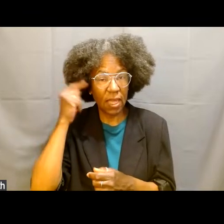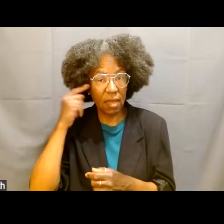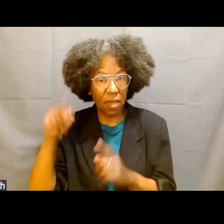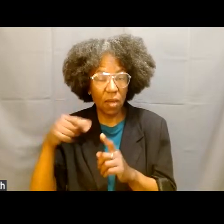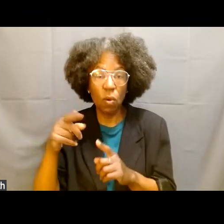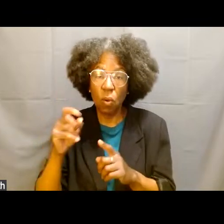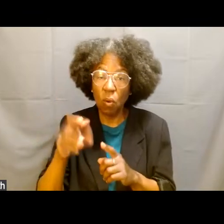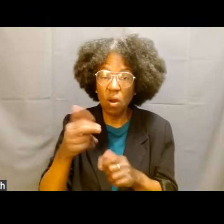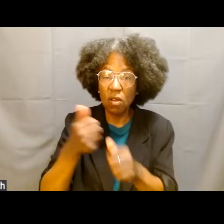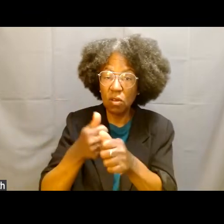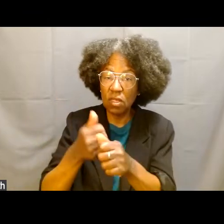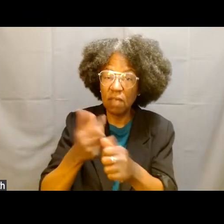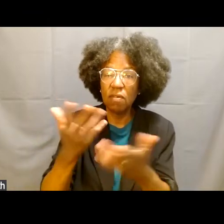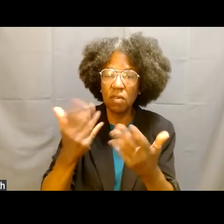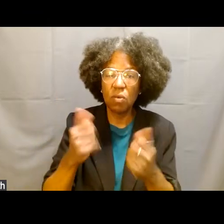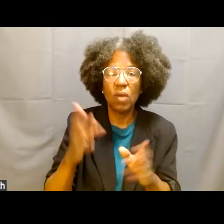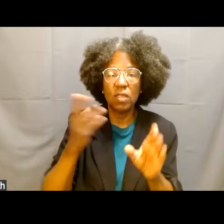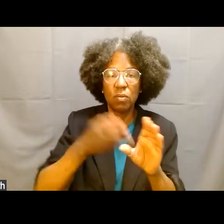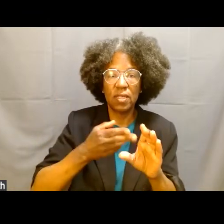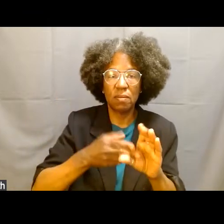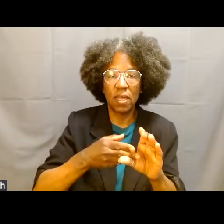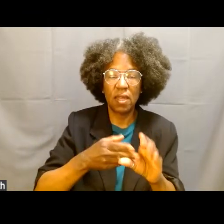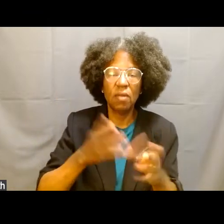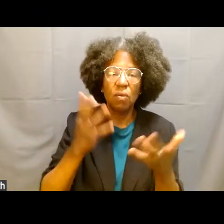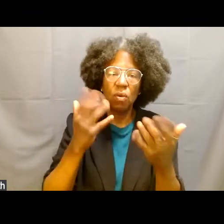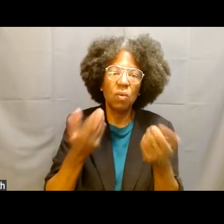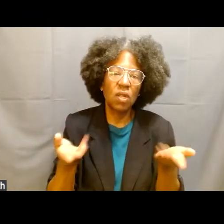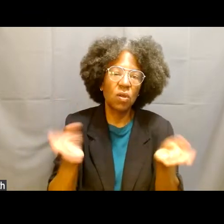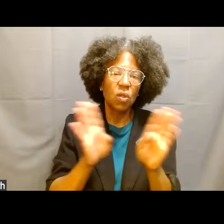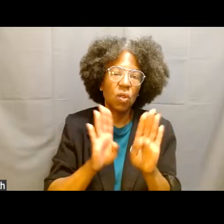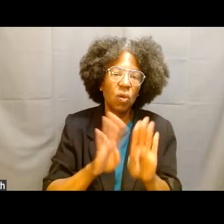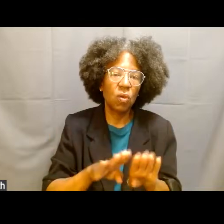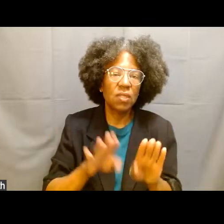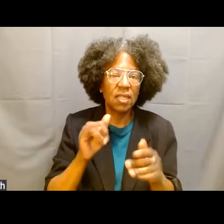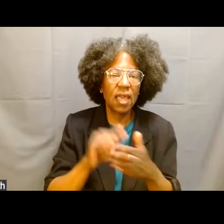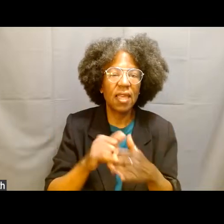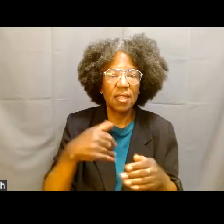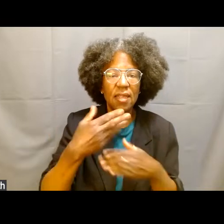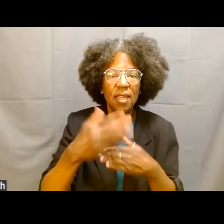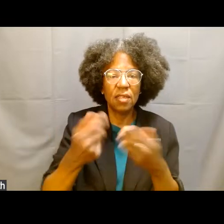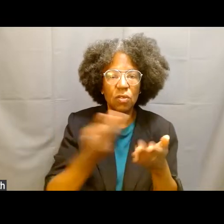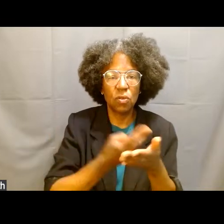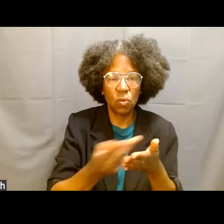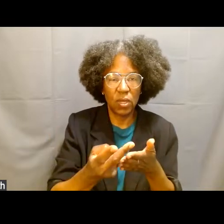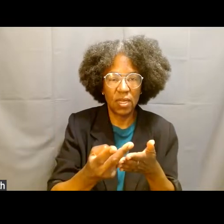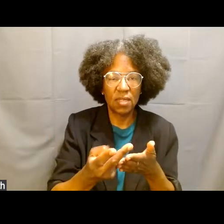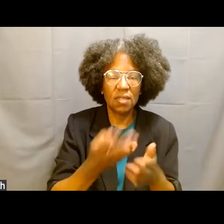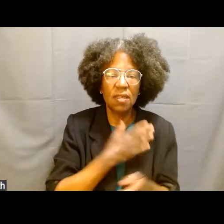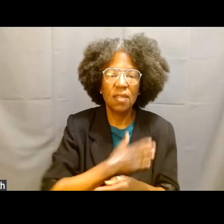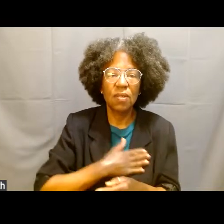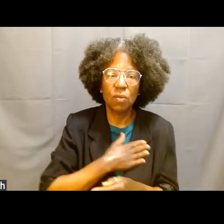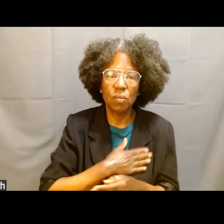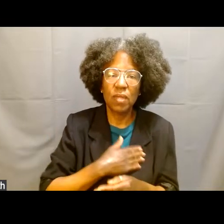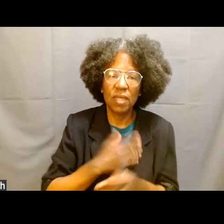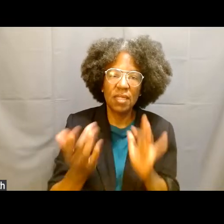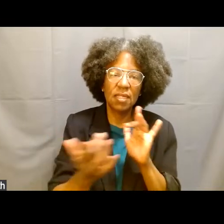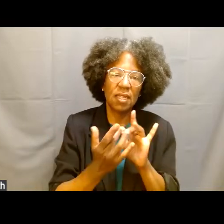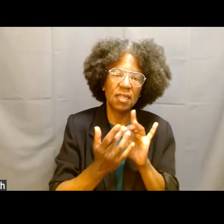We're looking to close that soon in the next couple of weeks, so please, please get in touch with